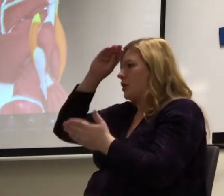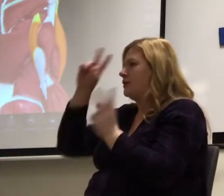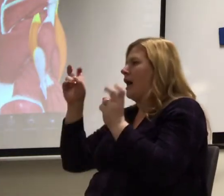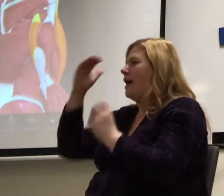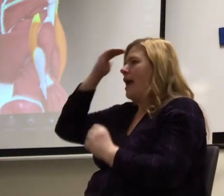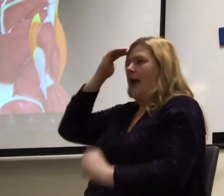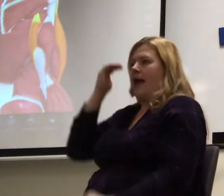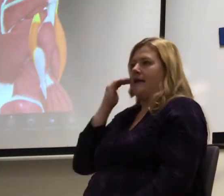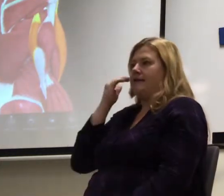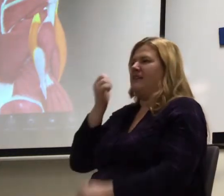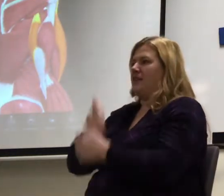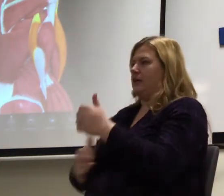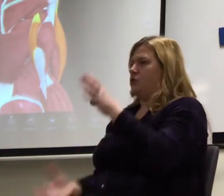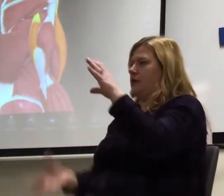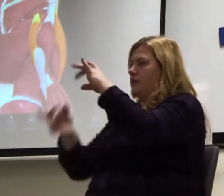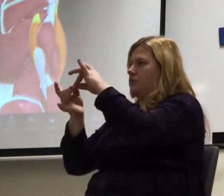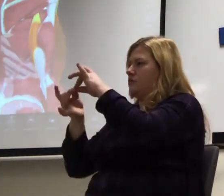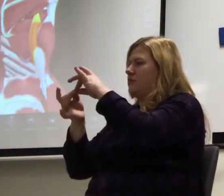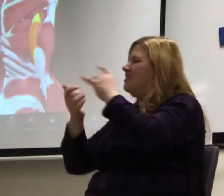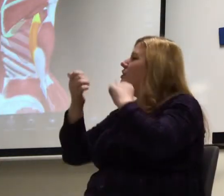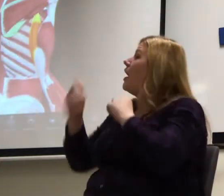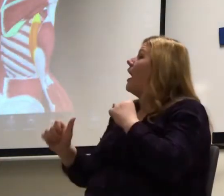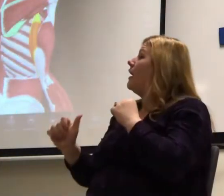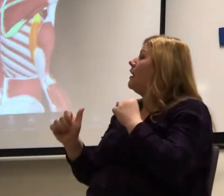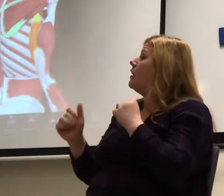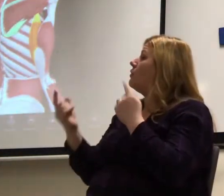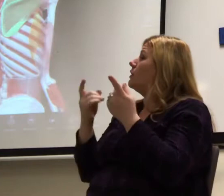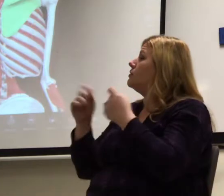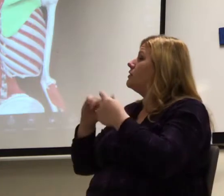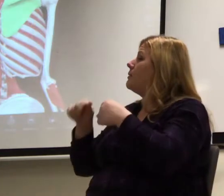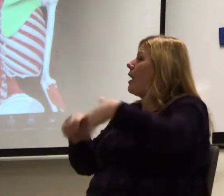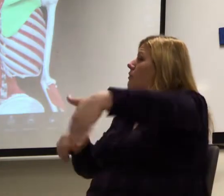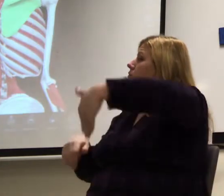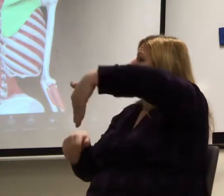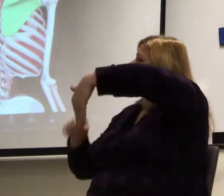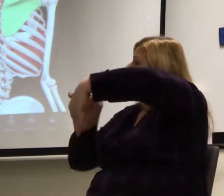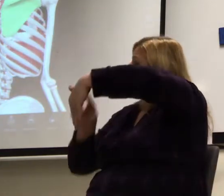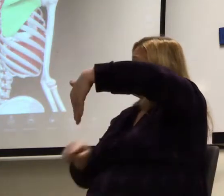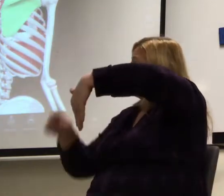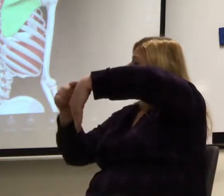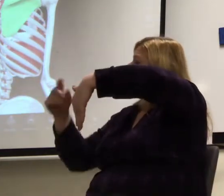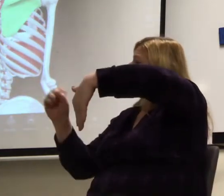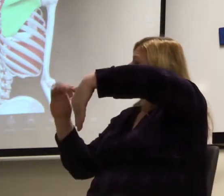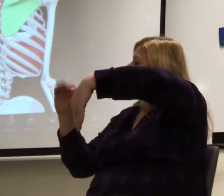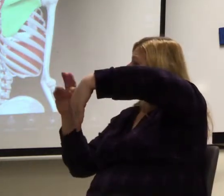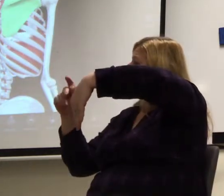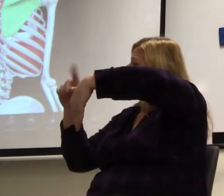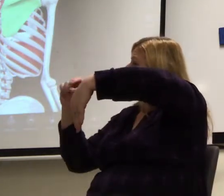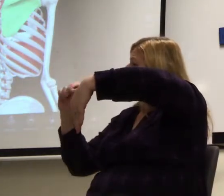Okay. Any questions on scapula? Moving on to the next bone.